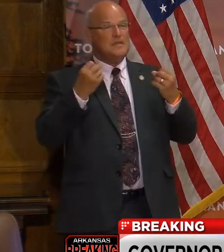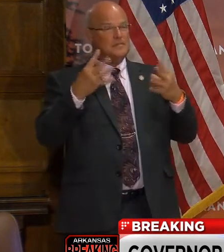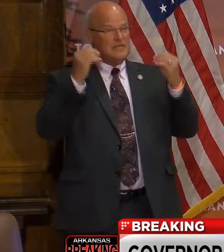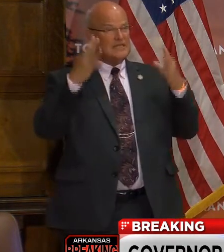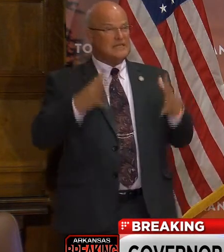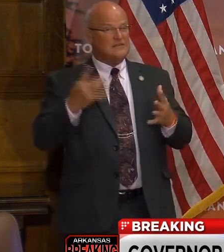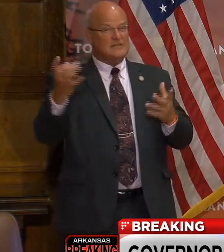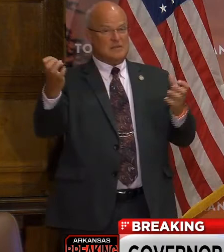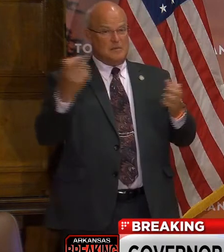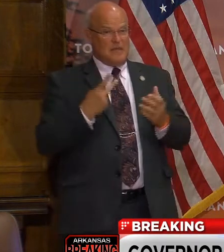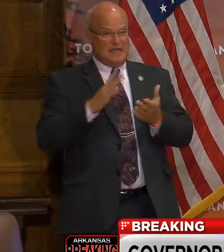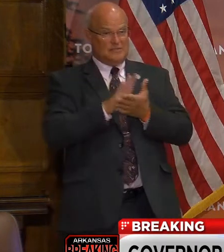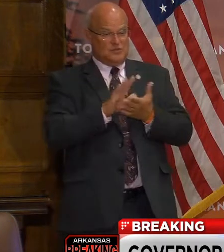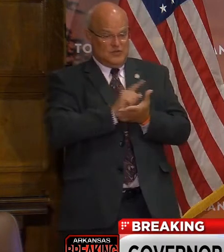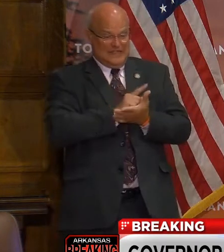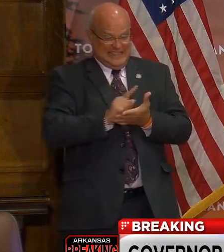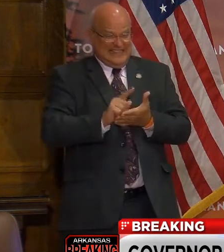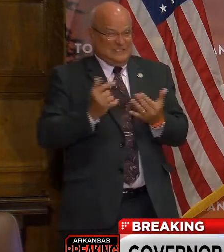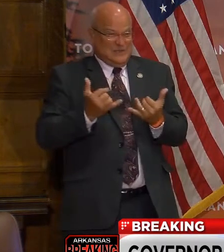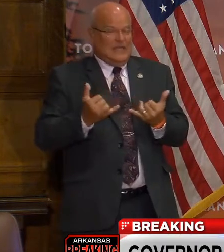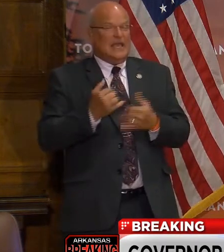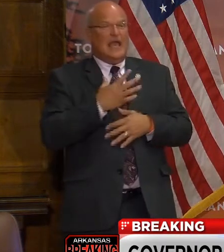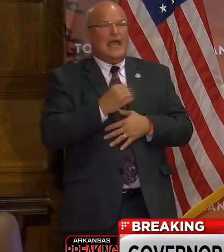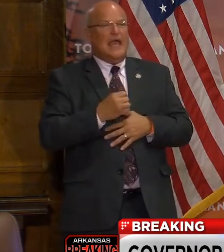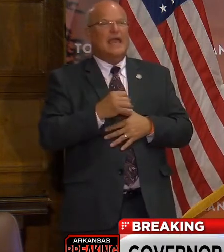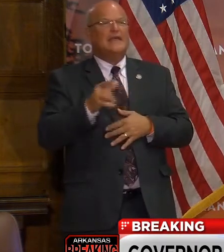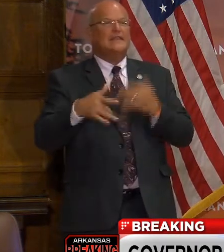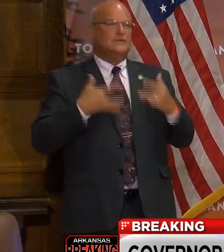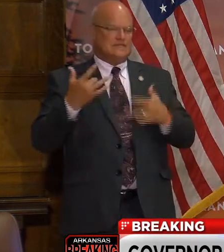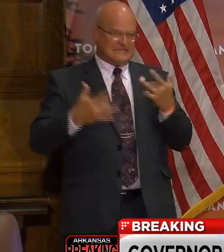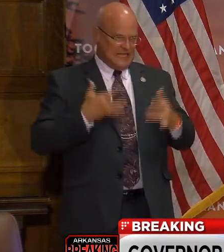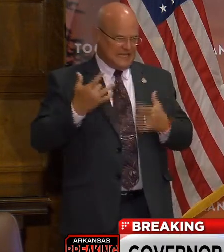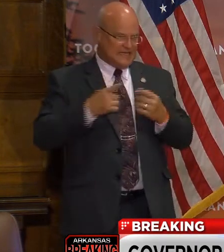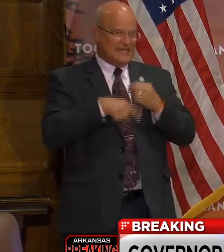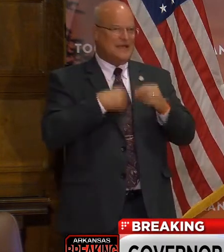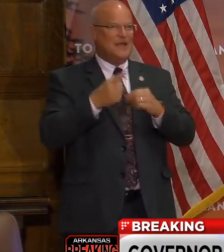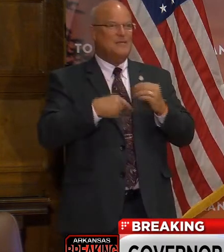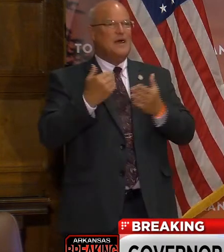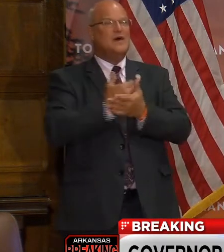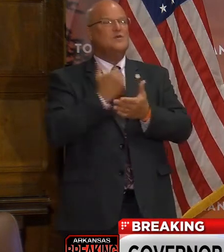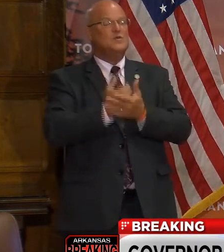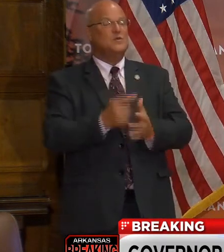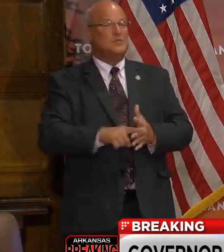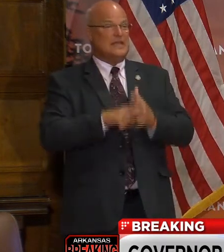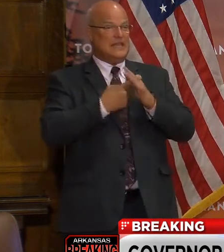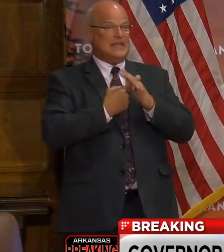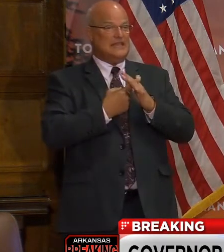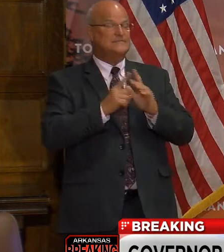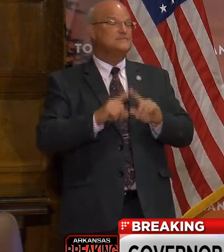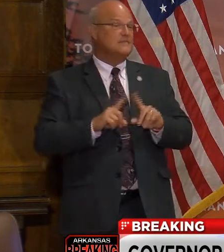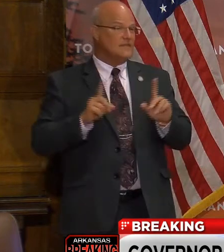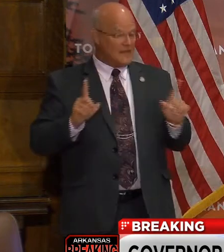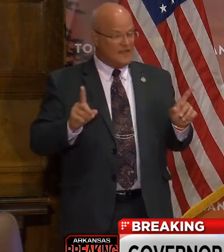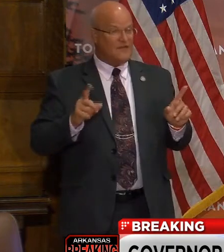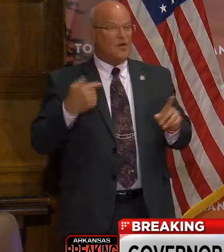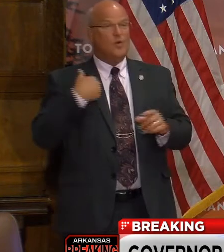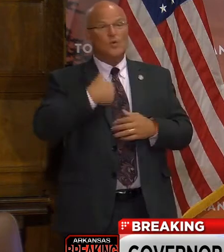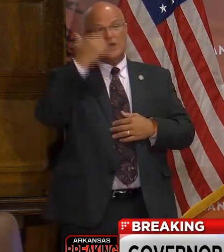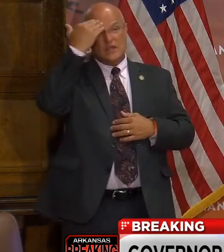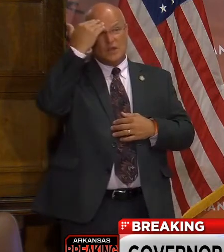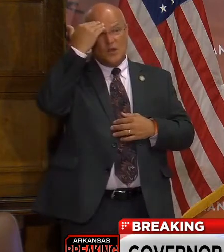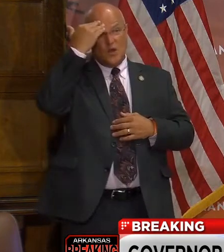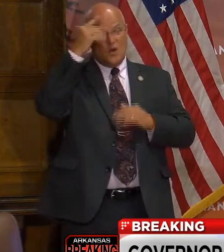school this week, and they too are excited about a new beginning. However, we know that